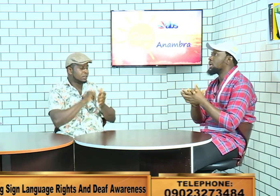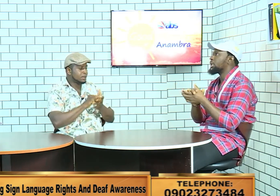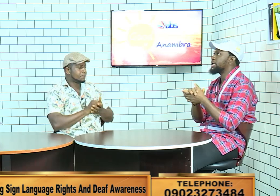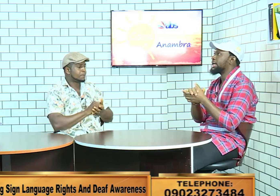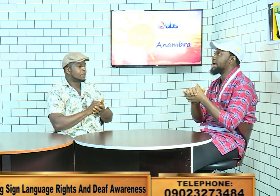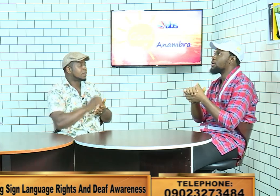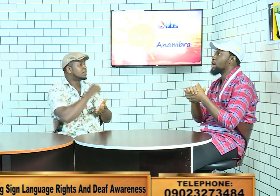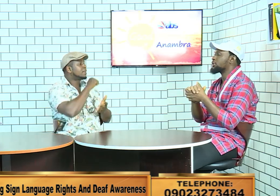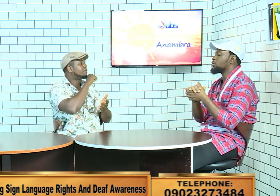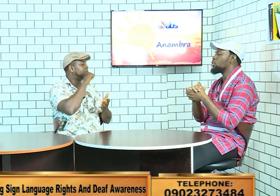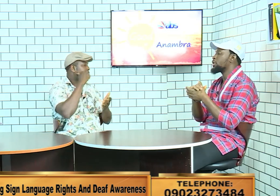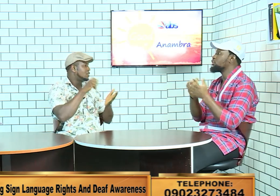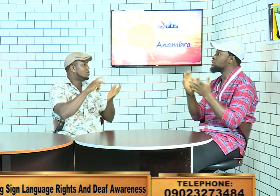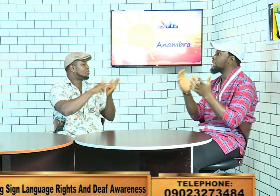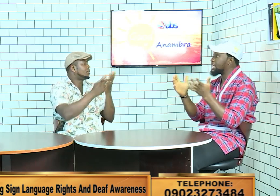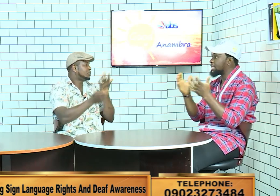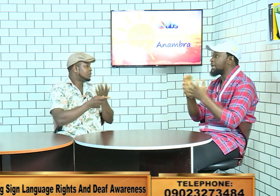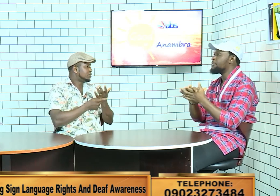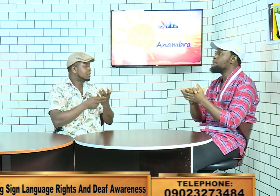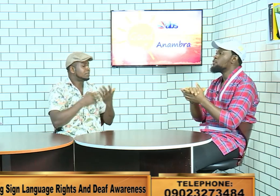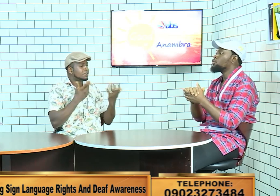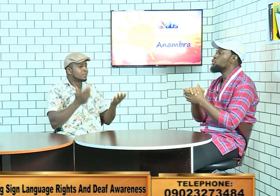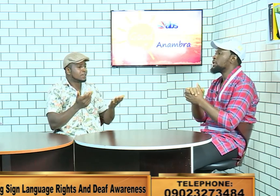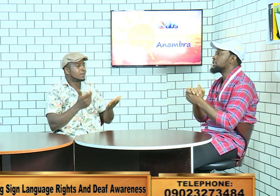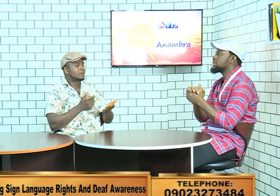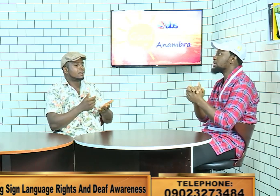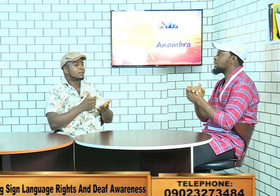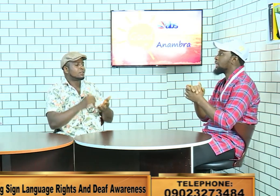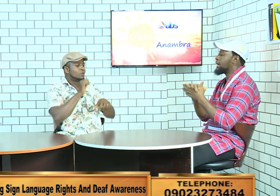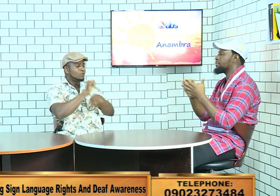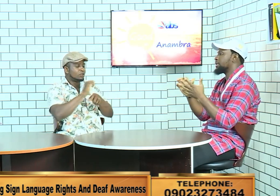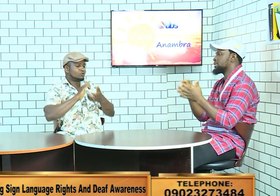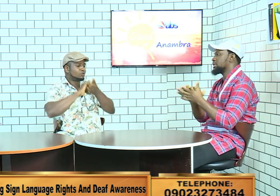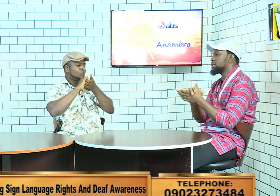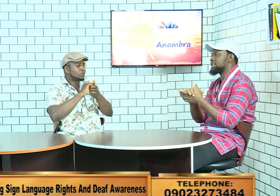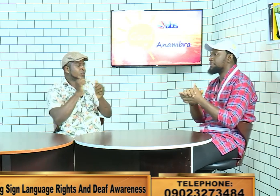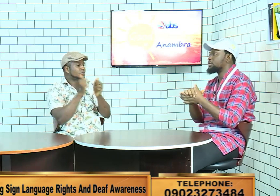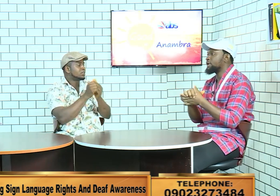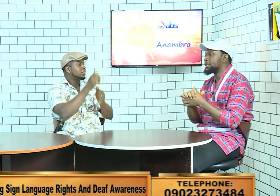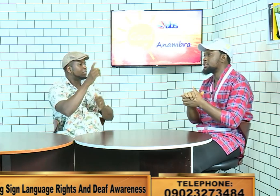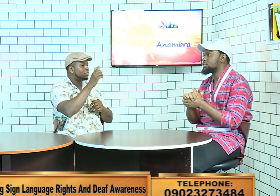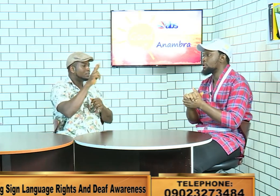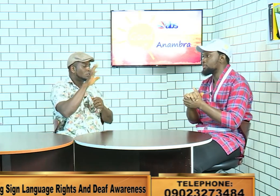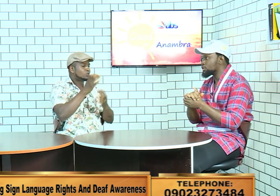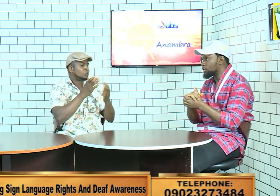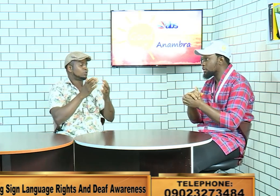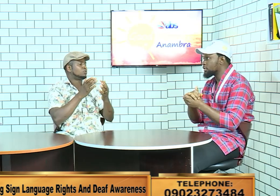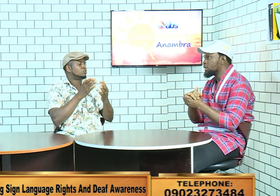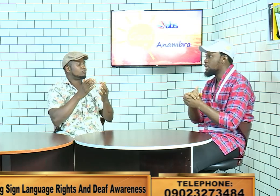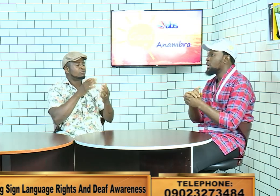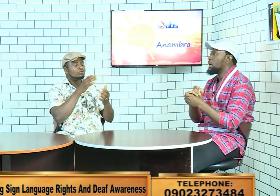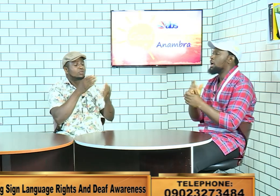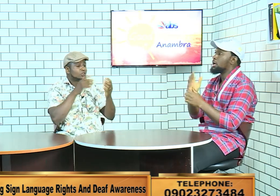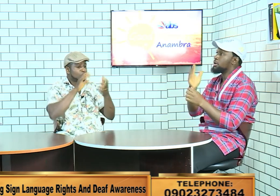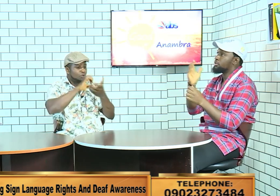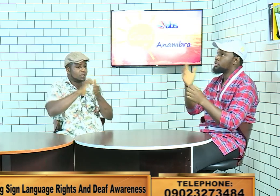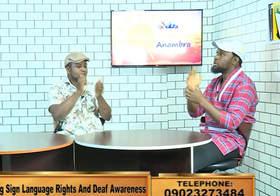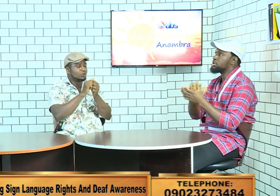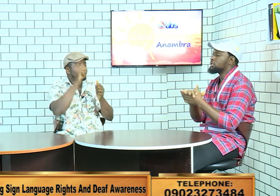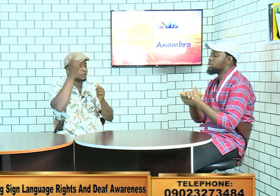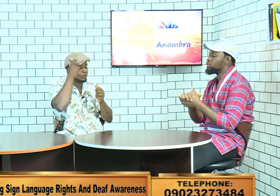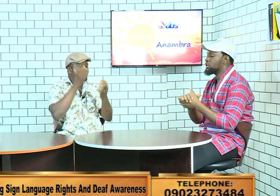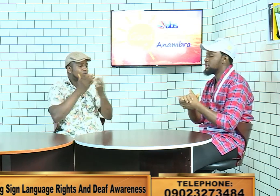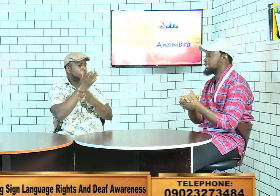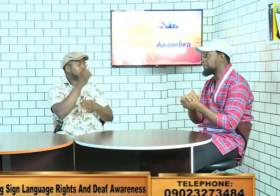We are actually working together with the Anambra State Disability Rights Commission,